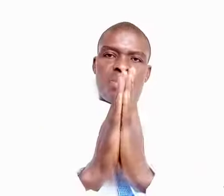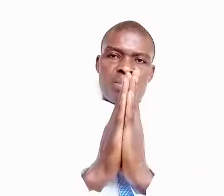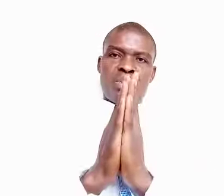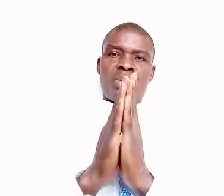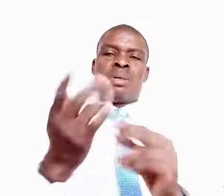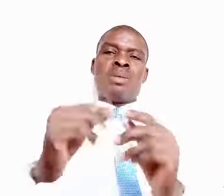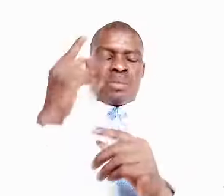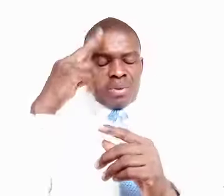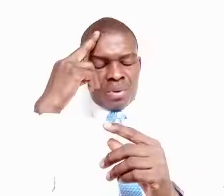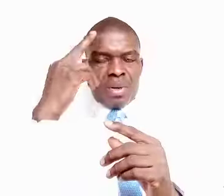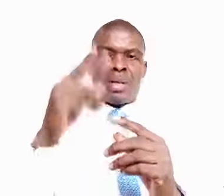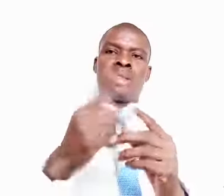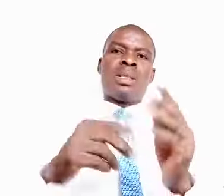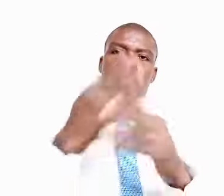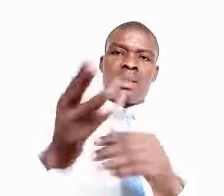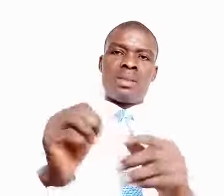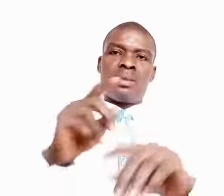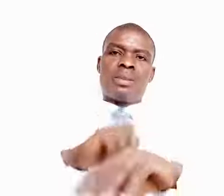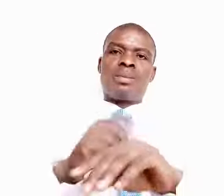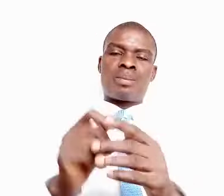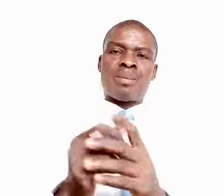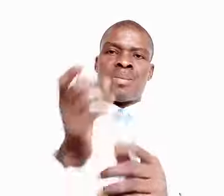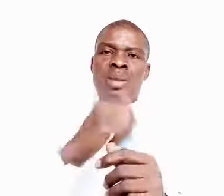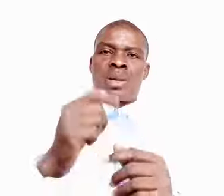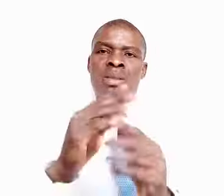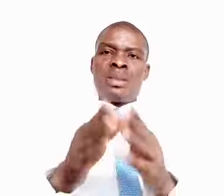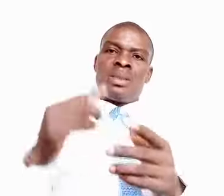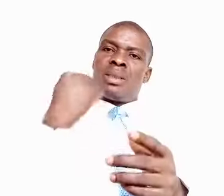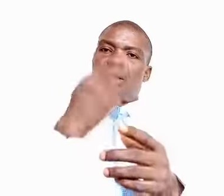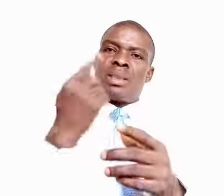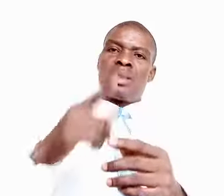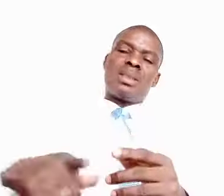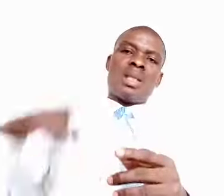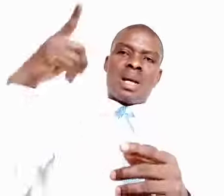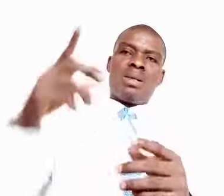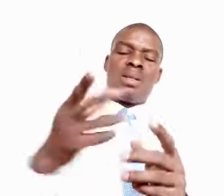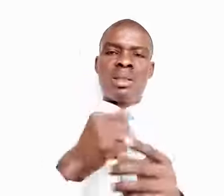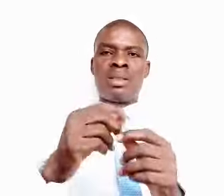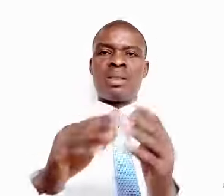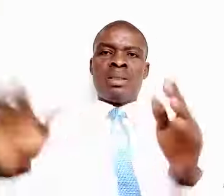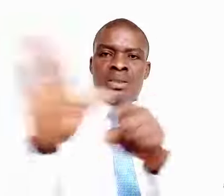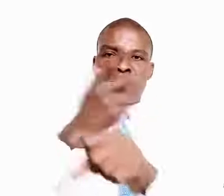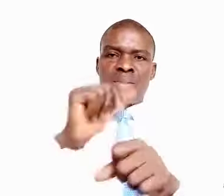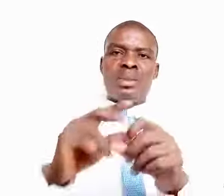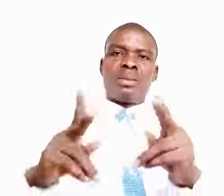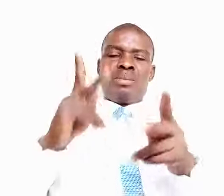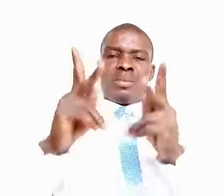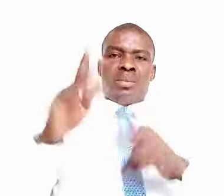and say at bedtime. Say it loud, and you will feel the regular rise and fall of its rhythm.